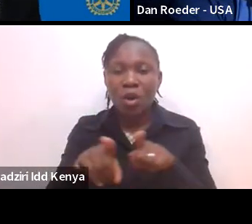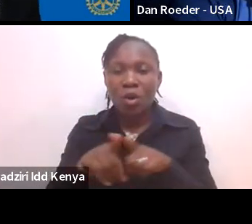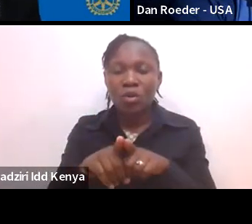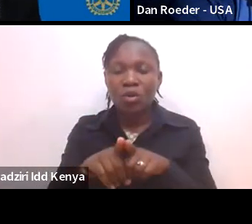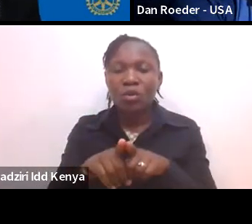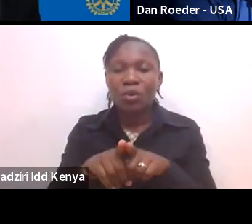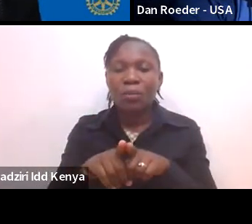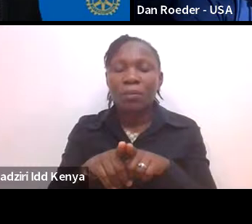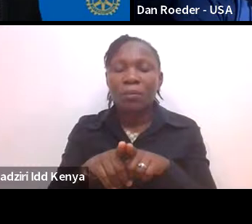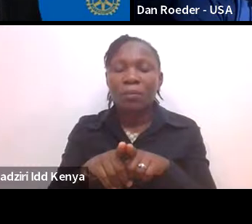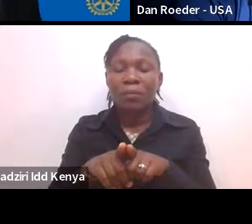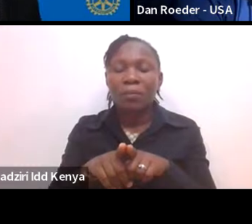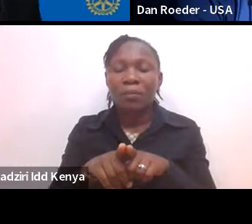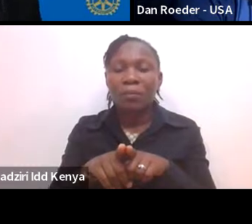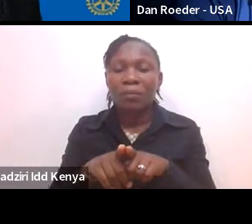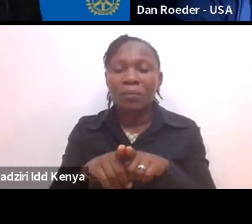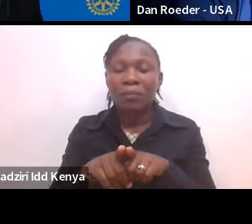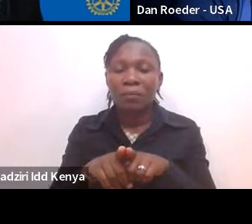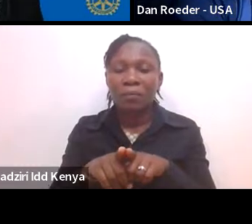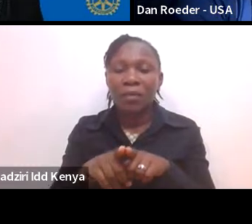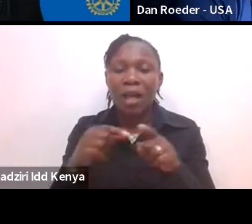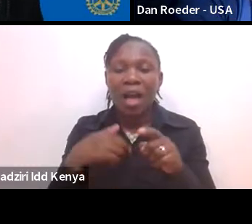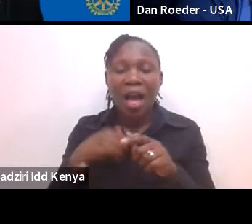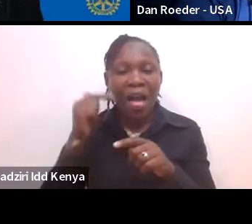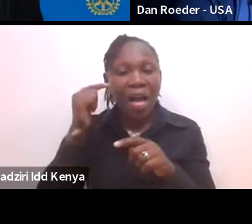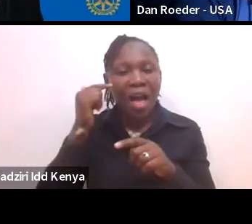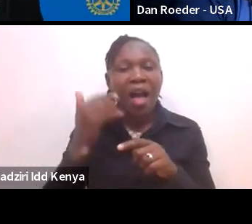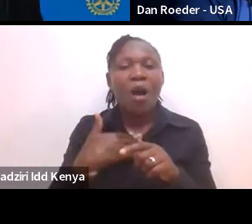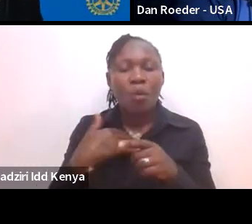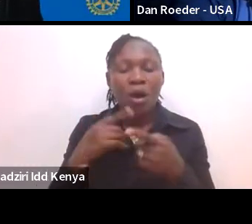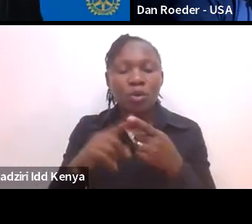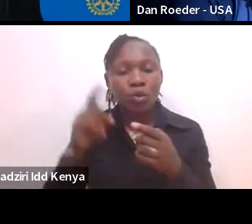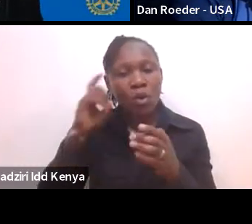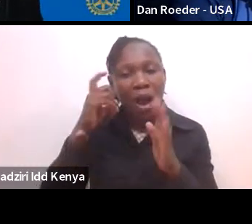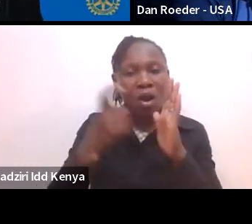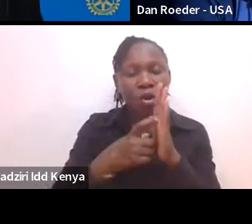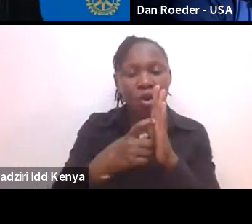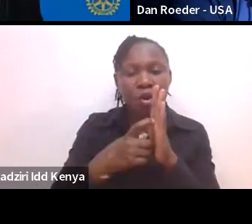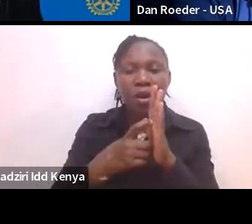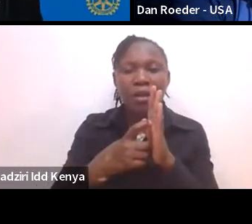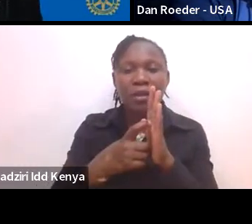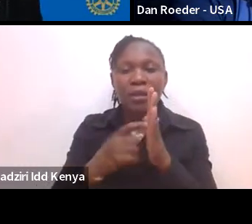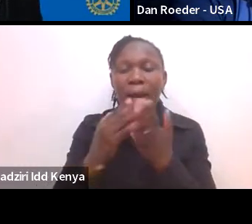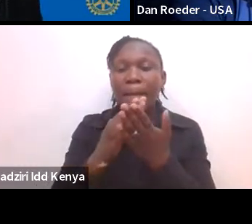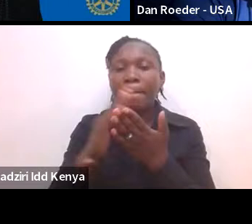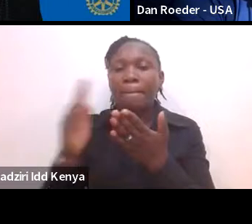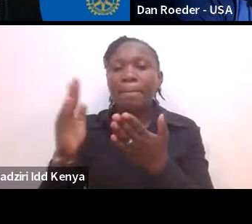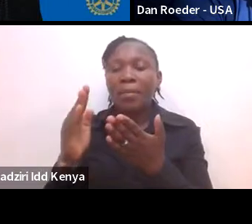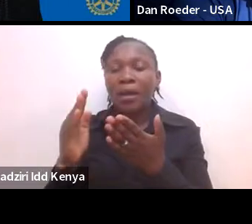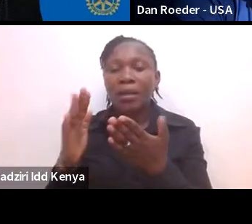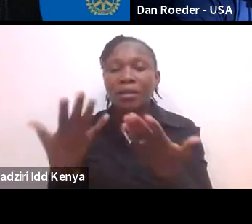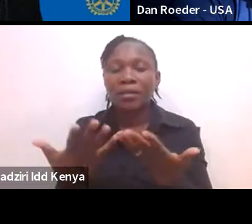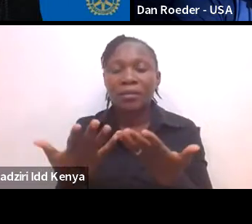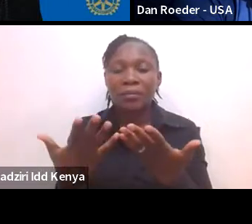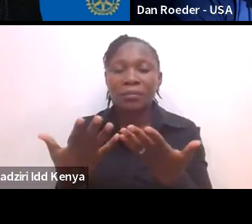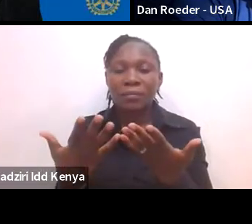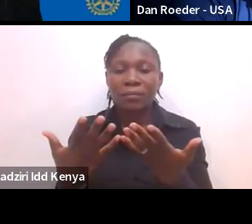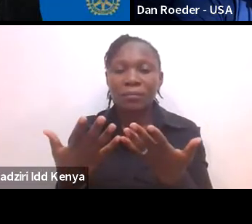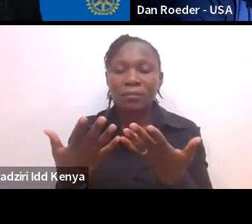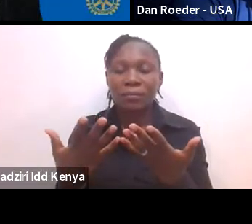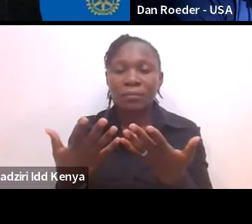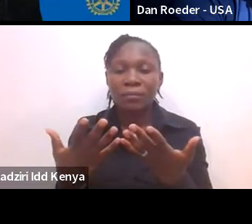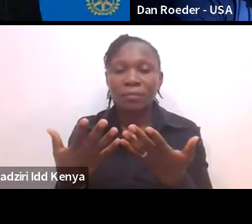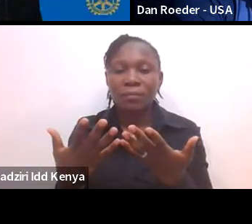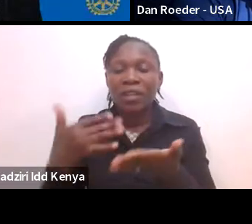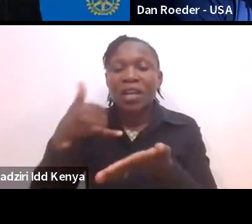point. I think I want to acknowledge also that part of what was brought up in that is that